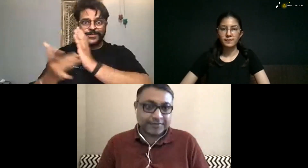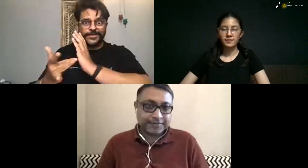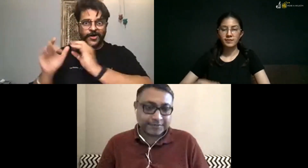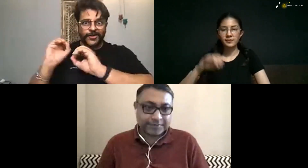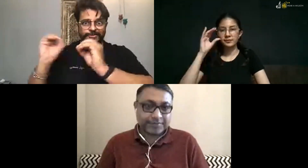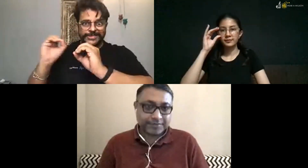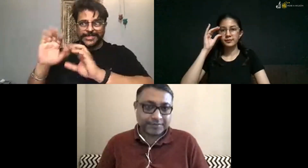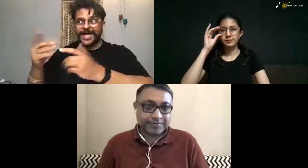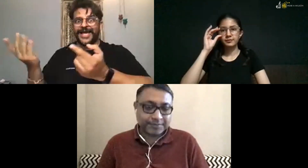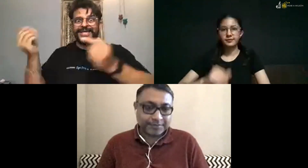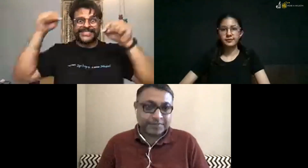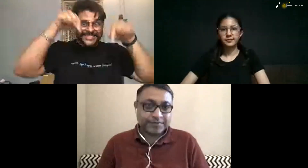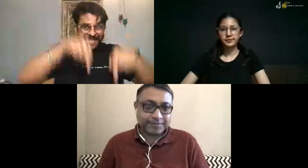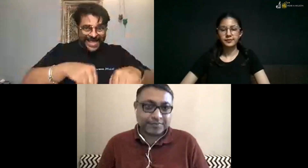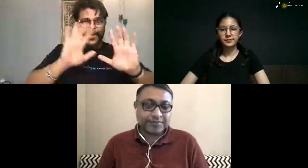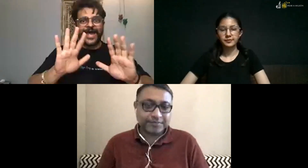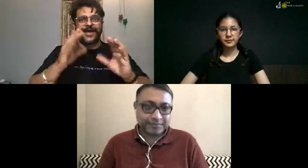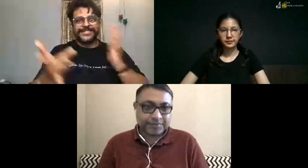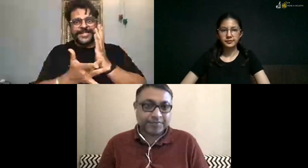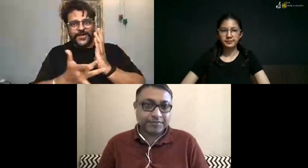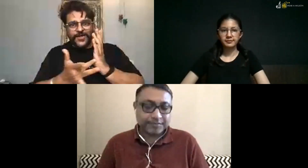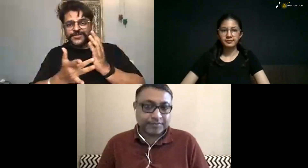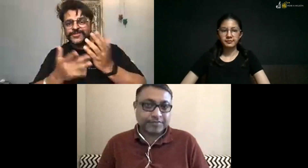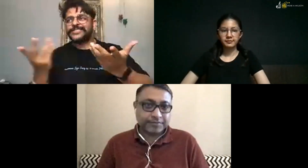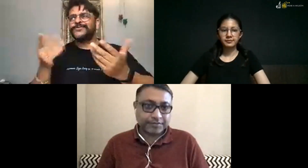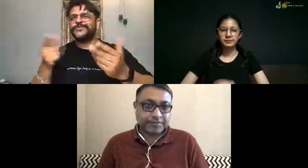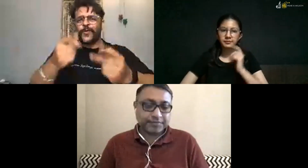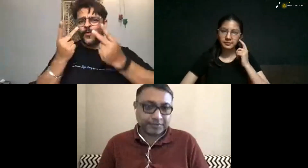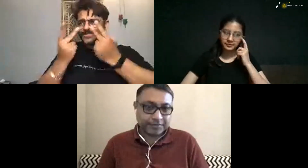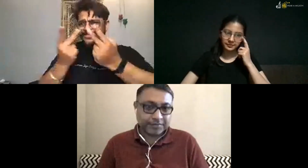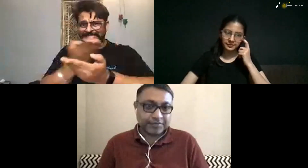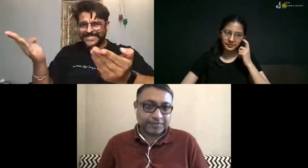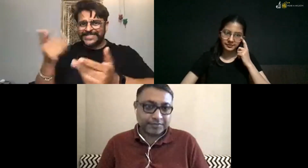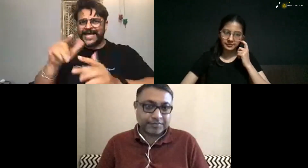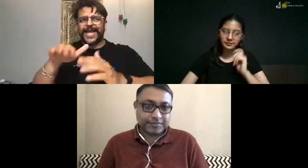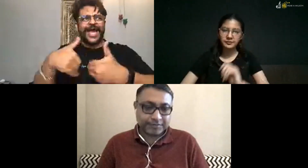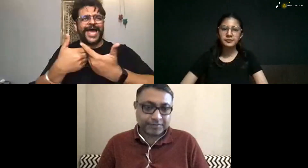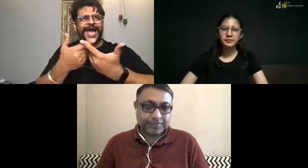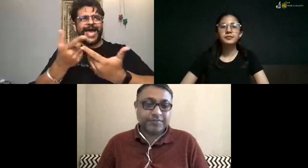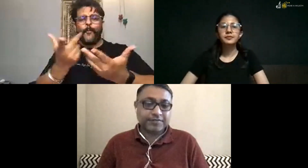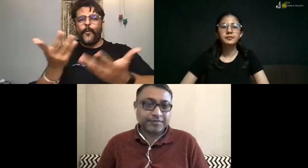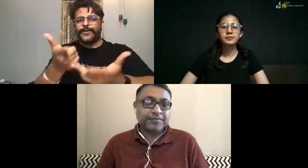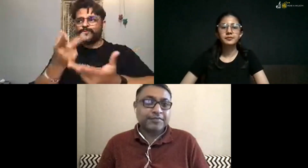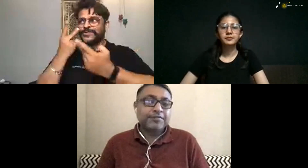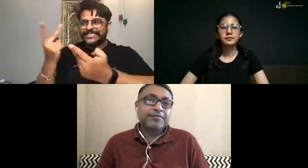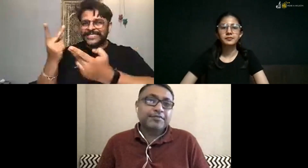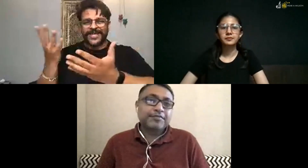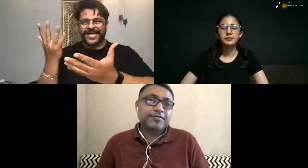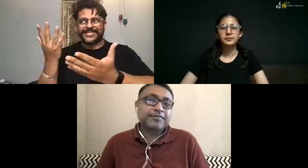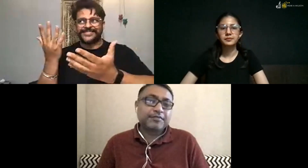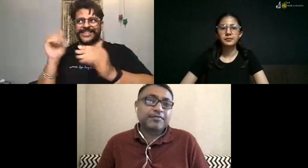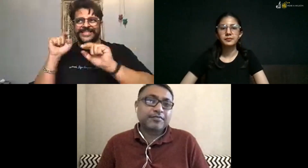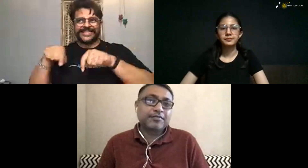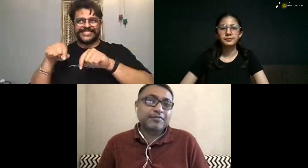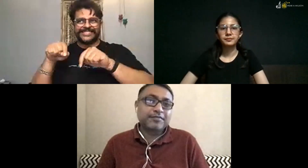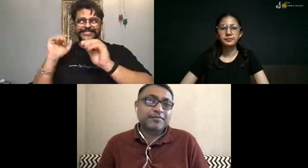10 years ago, there was no technology, and now there is technology. So you have seen this variety of people, and